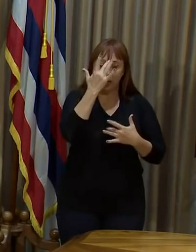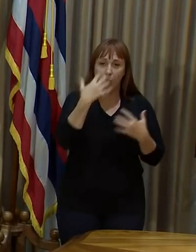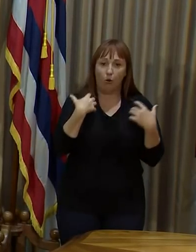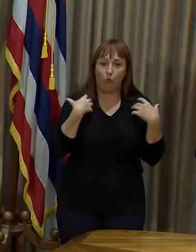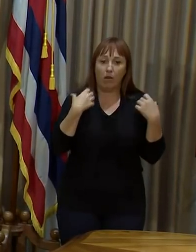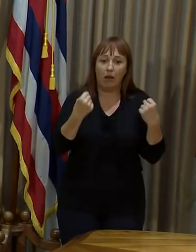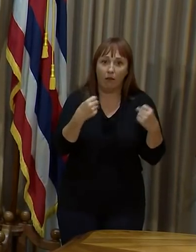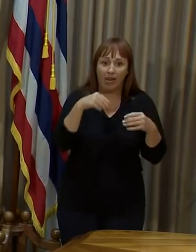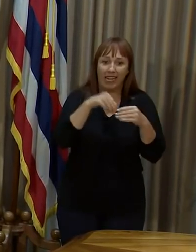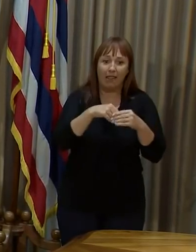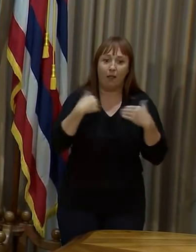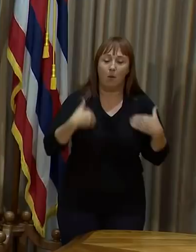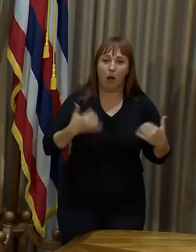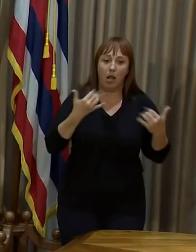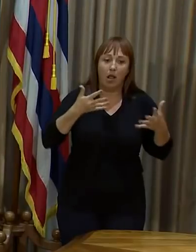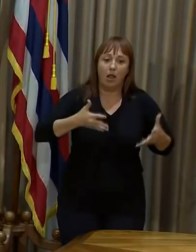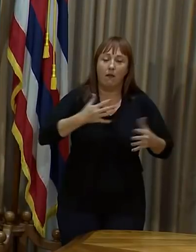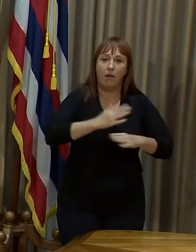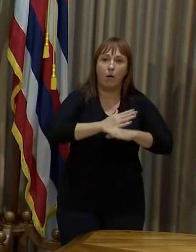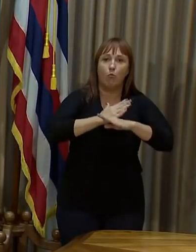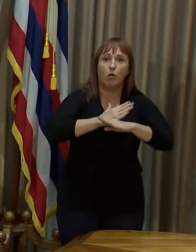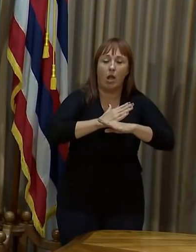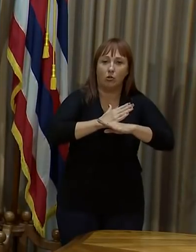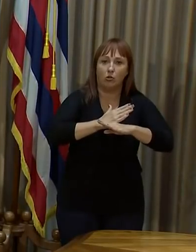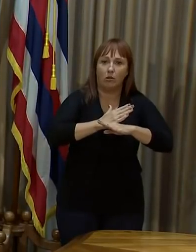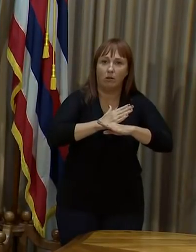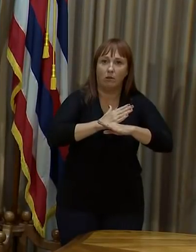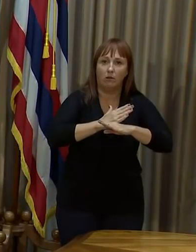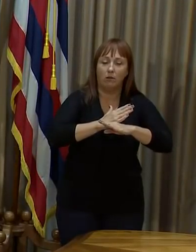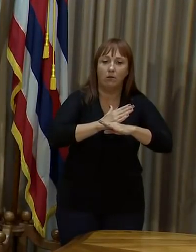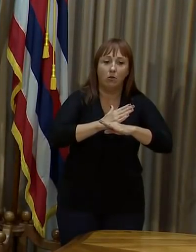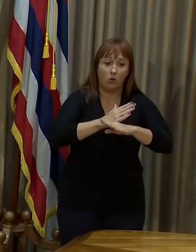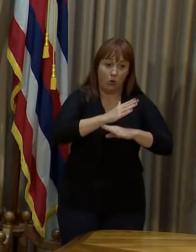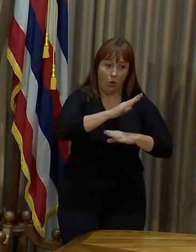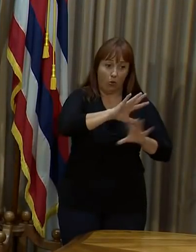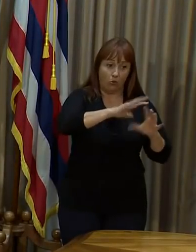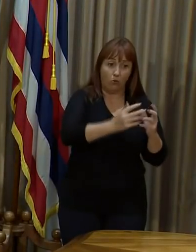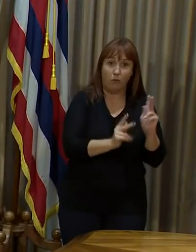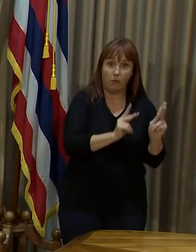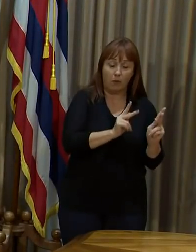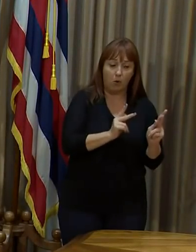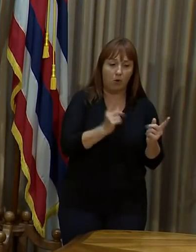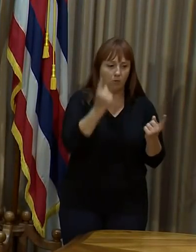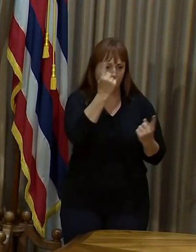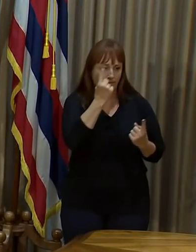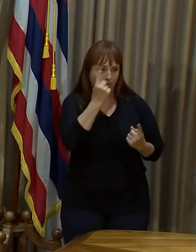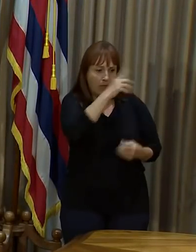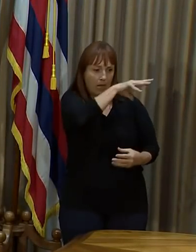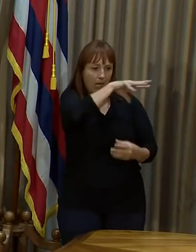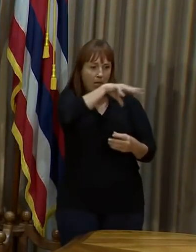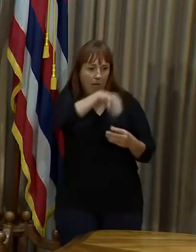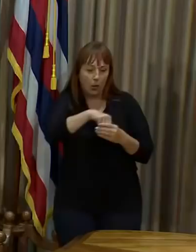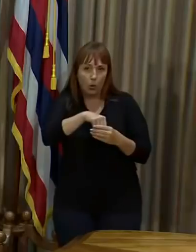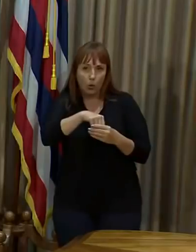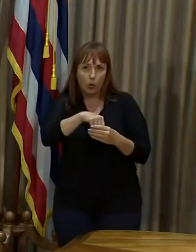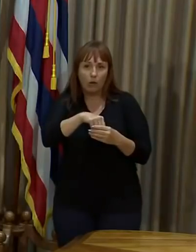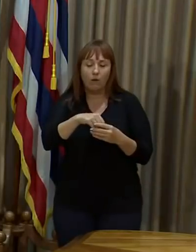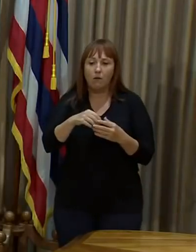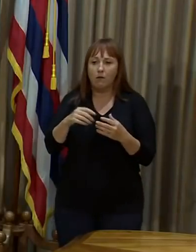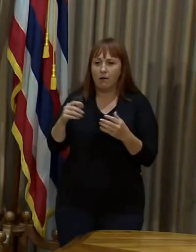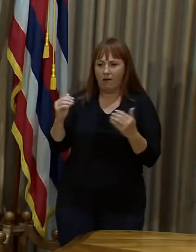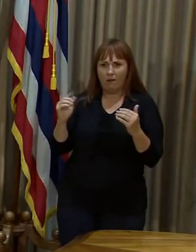has been considered when Dr. Char and Dr. Kemble, when we were talking about at what